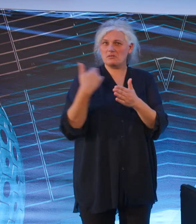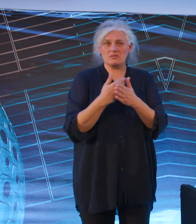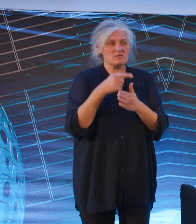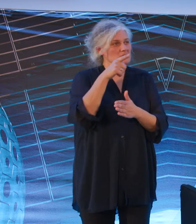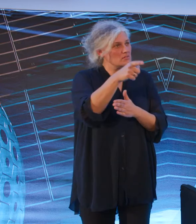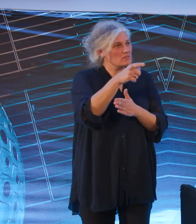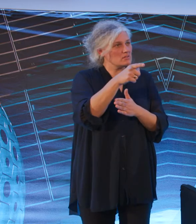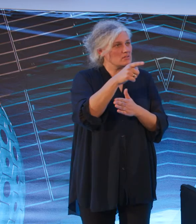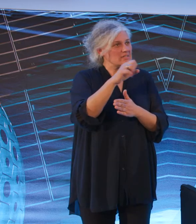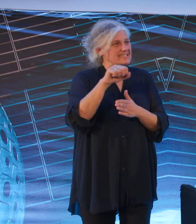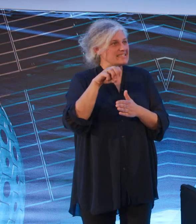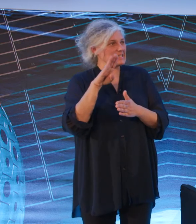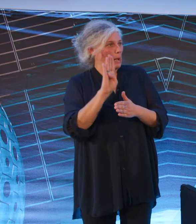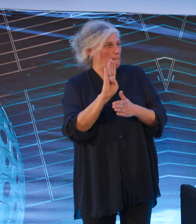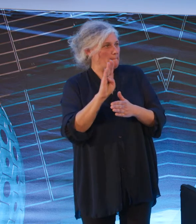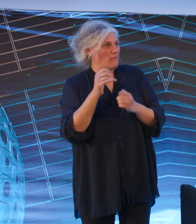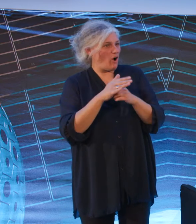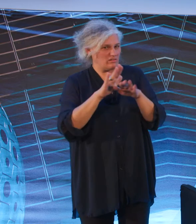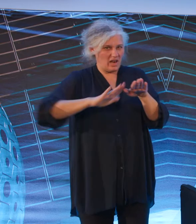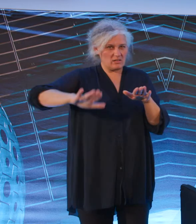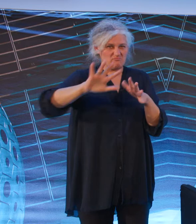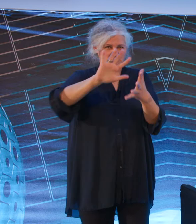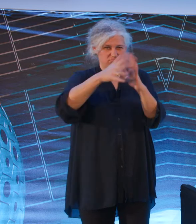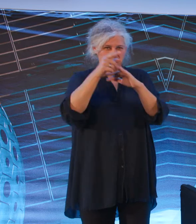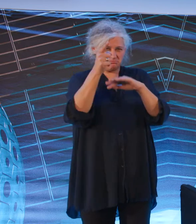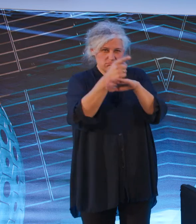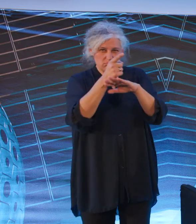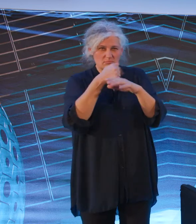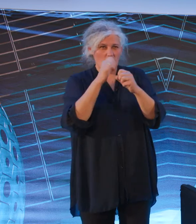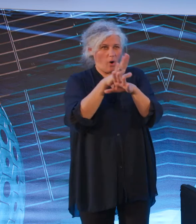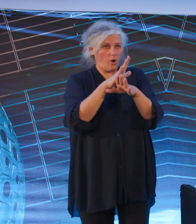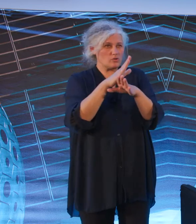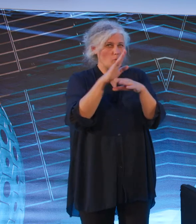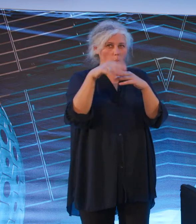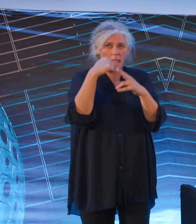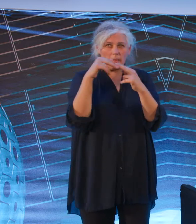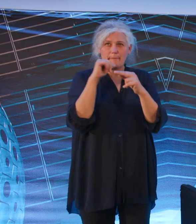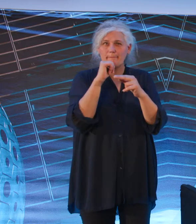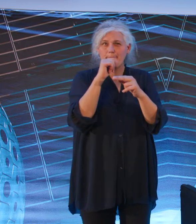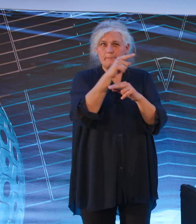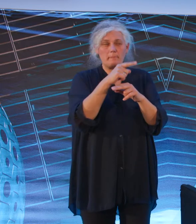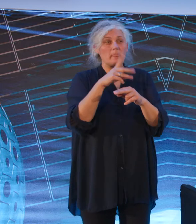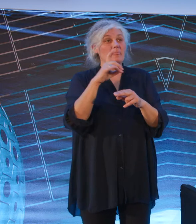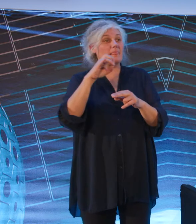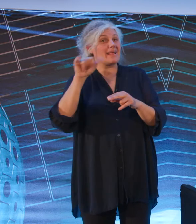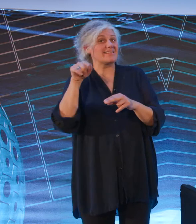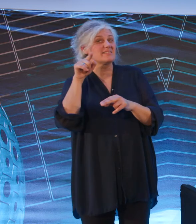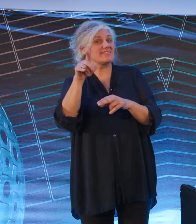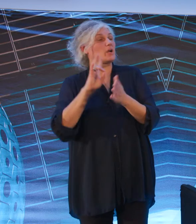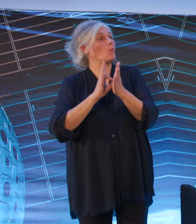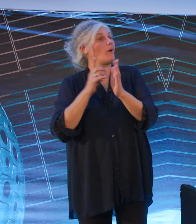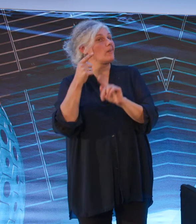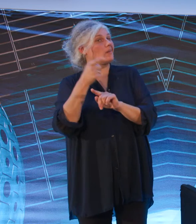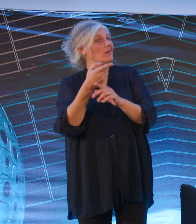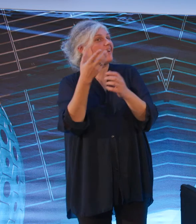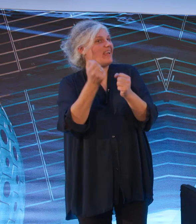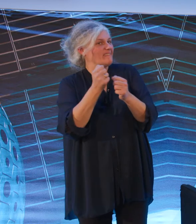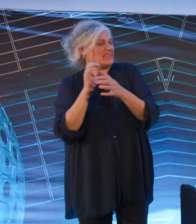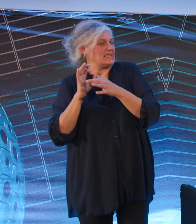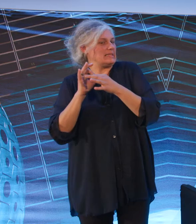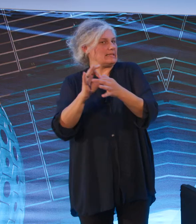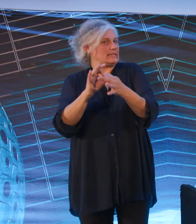is a scab on the landscape, jarring and altogether unwelcome. For Denny, there is a quality to it that